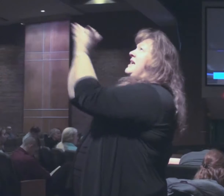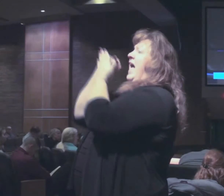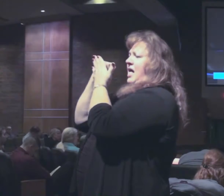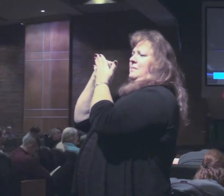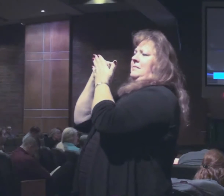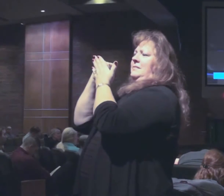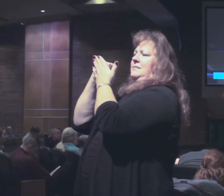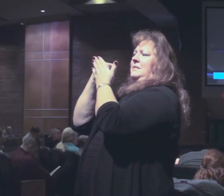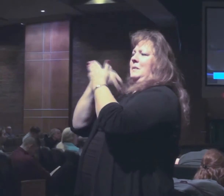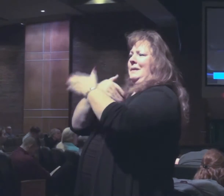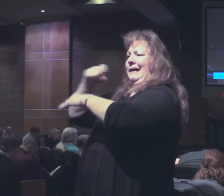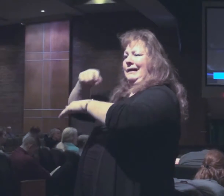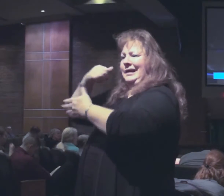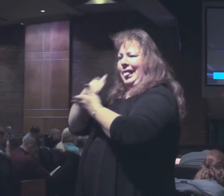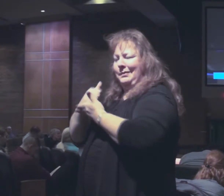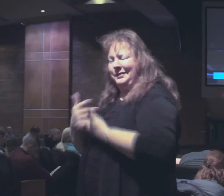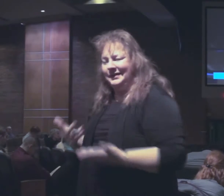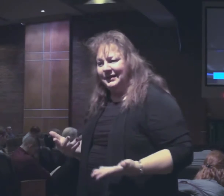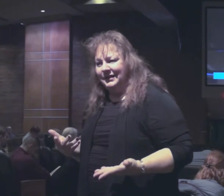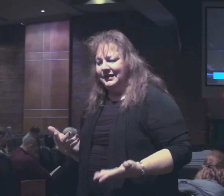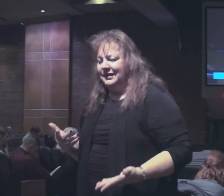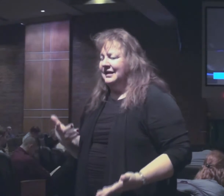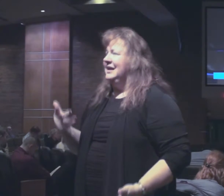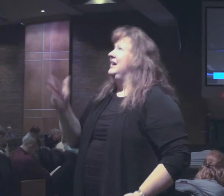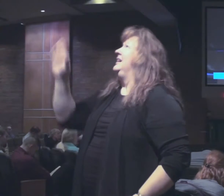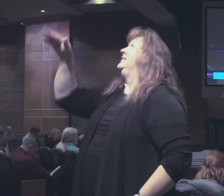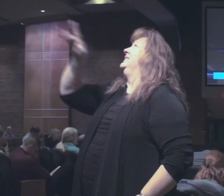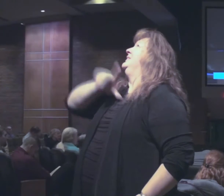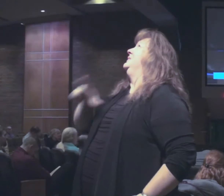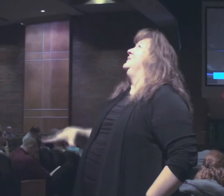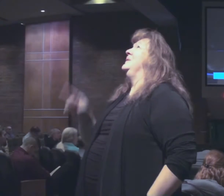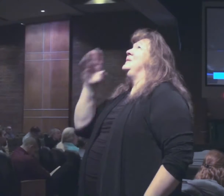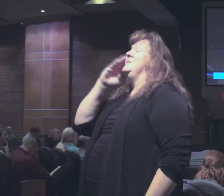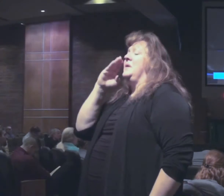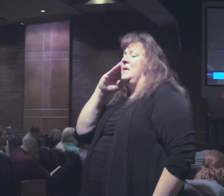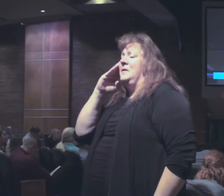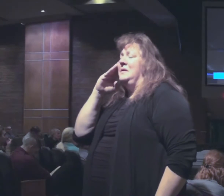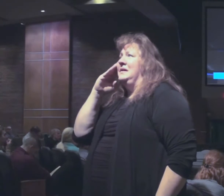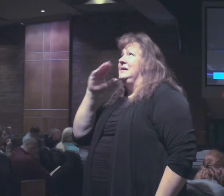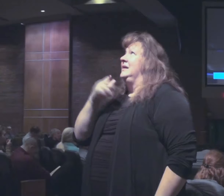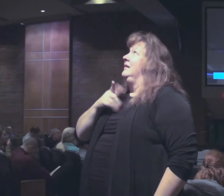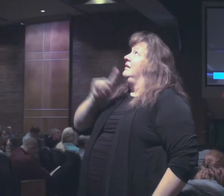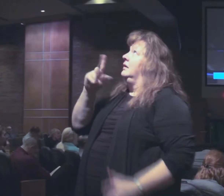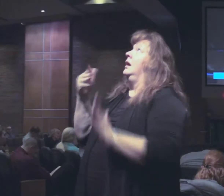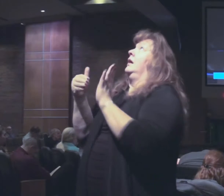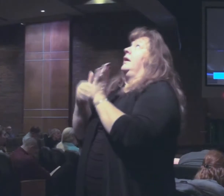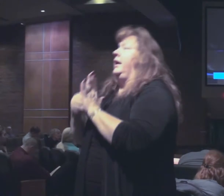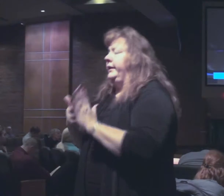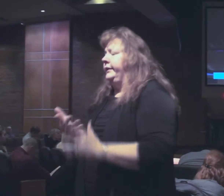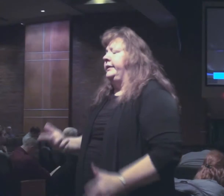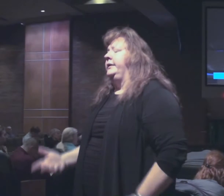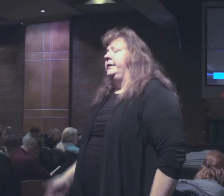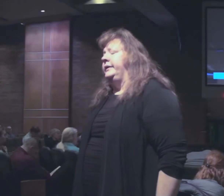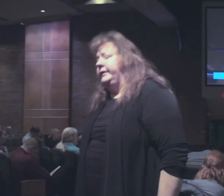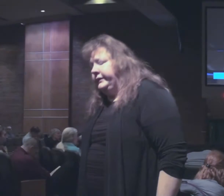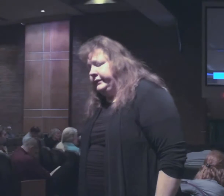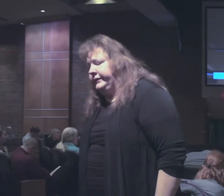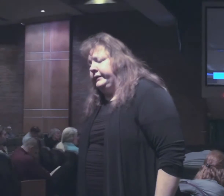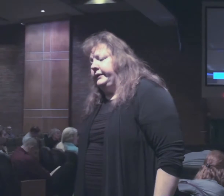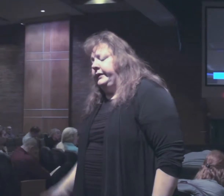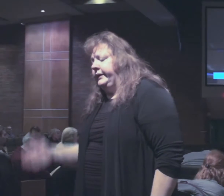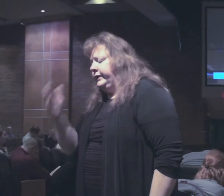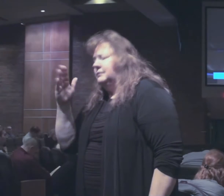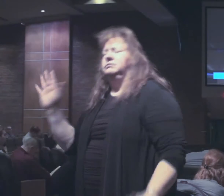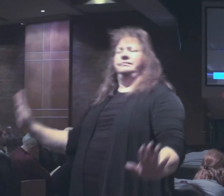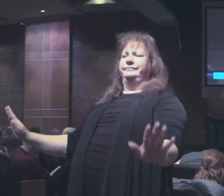in time of need. Oh Lord, you know, I shouldn't be coming again, and you know, I